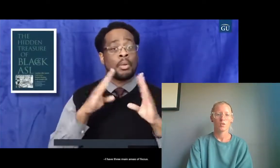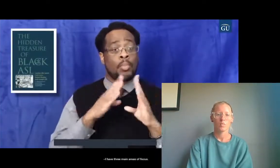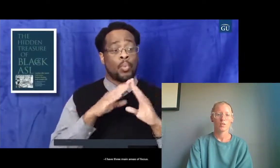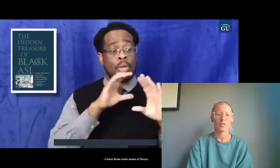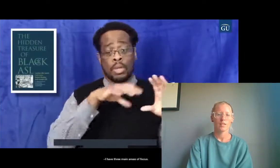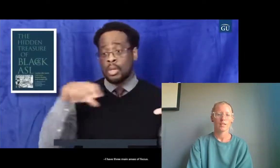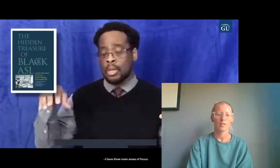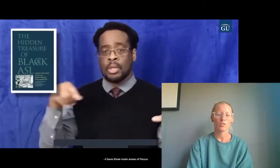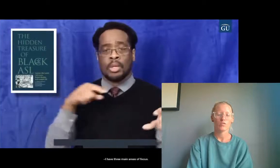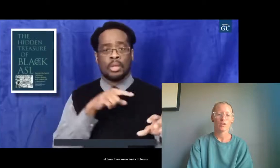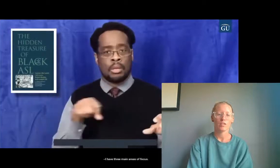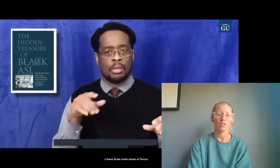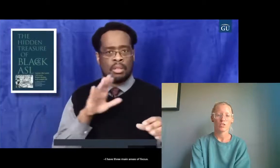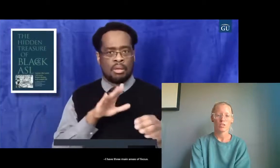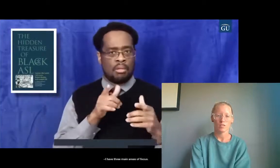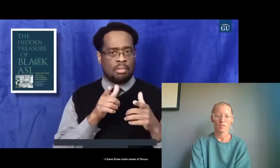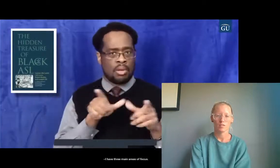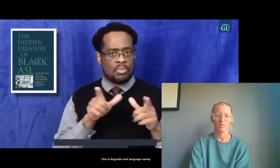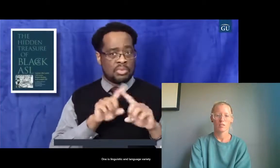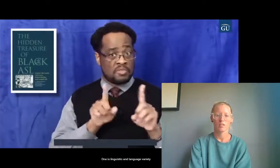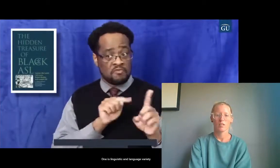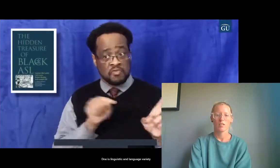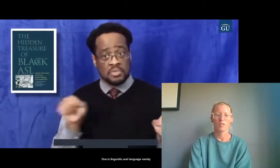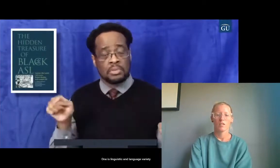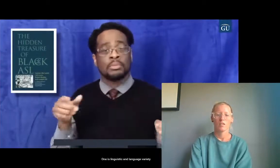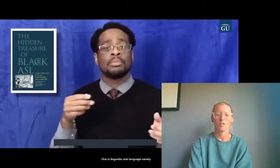To incorporate language variations,